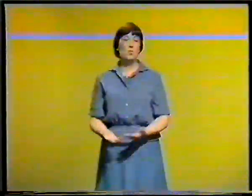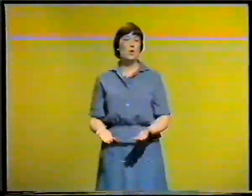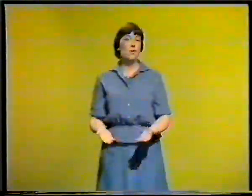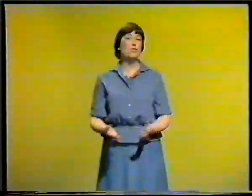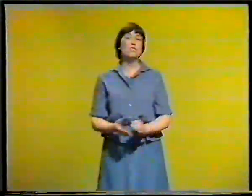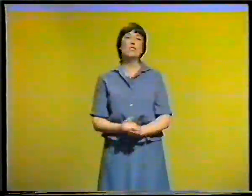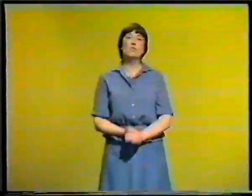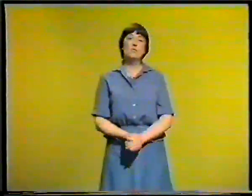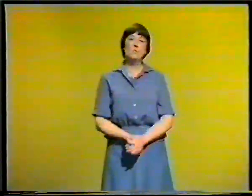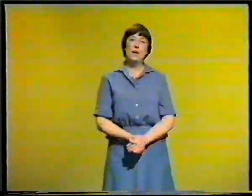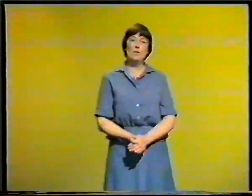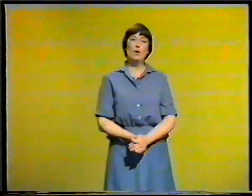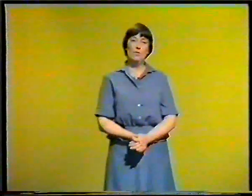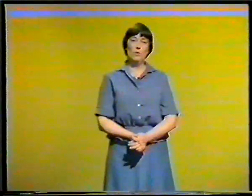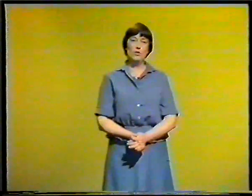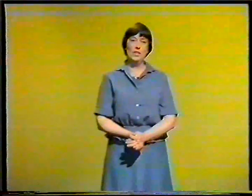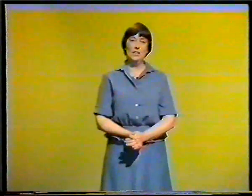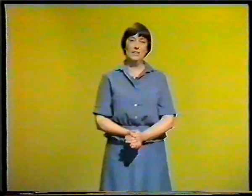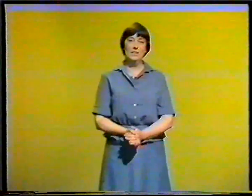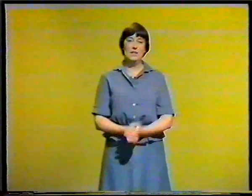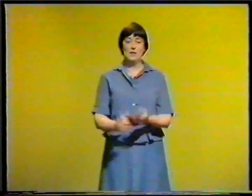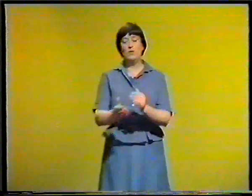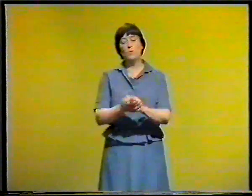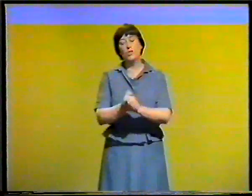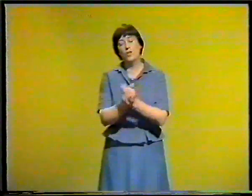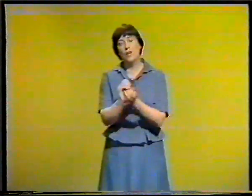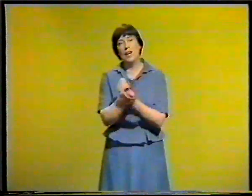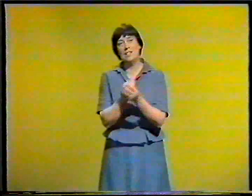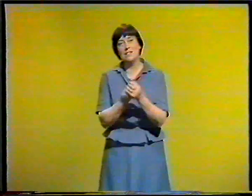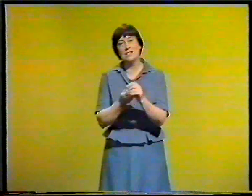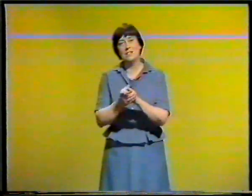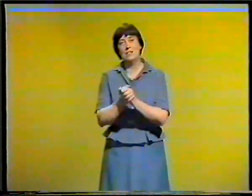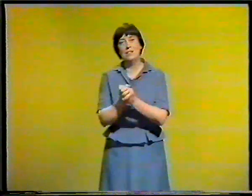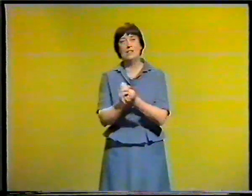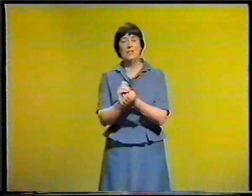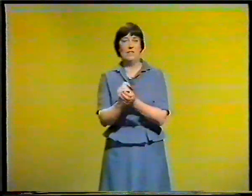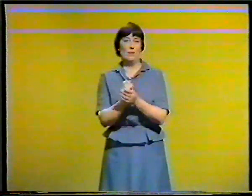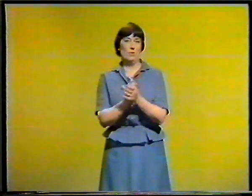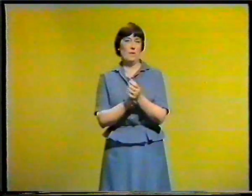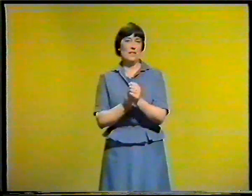wash, just a good mime of washing. So if it's washing your hands, then that would be it.